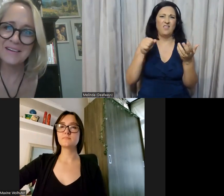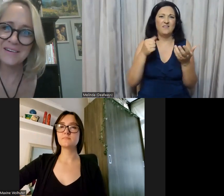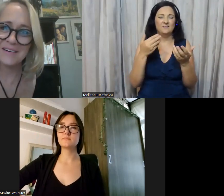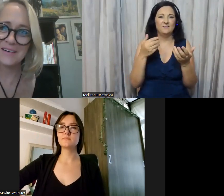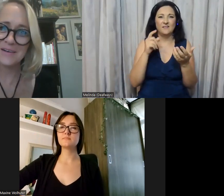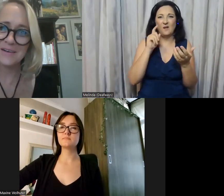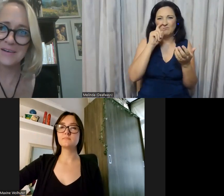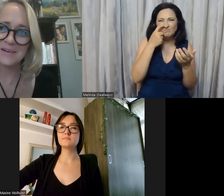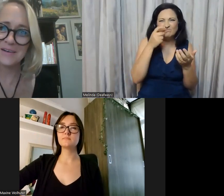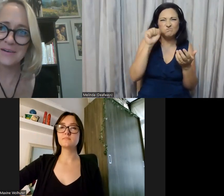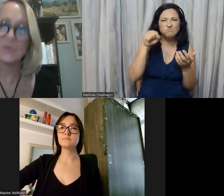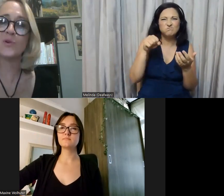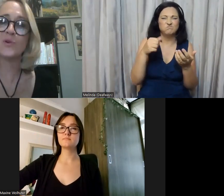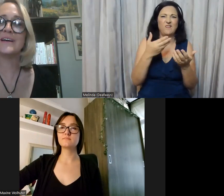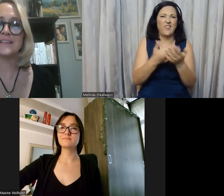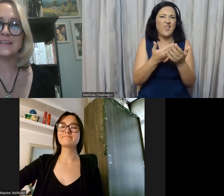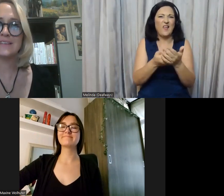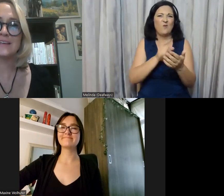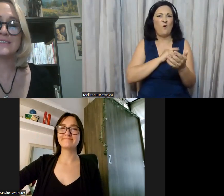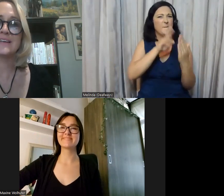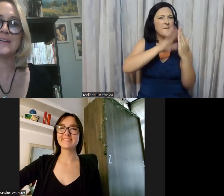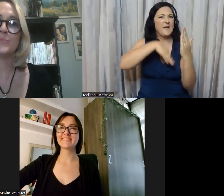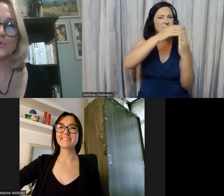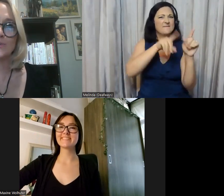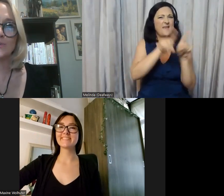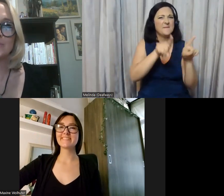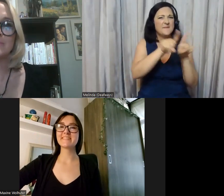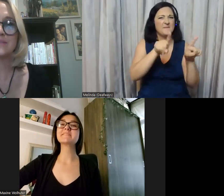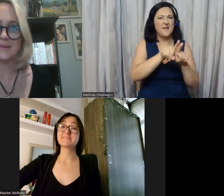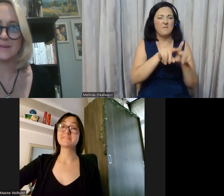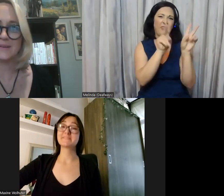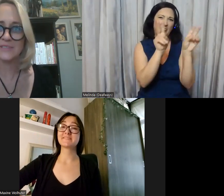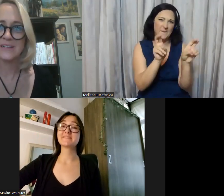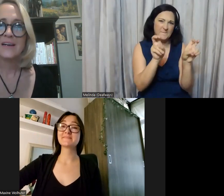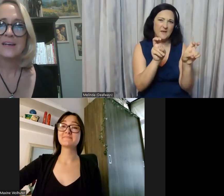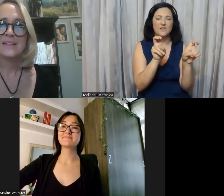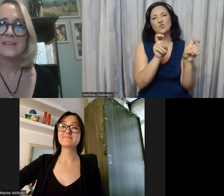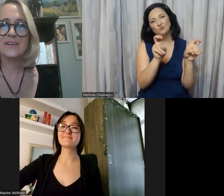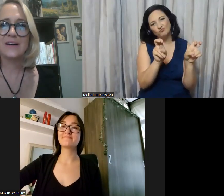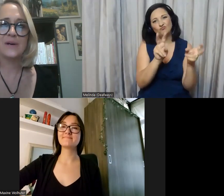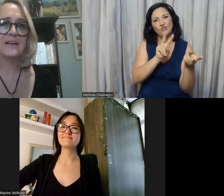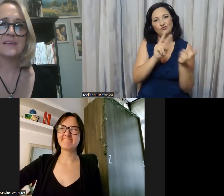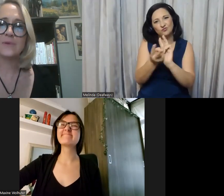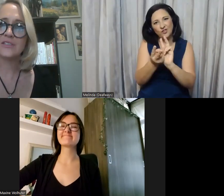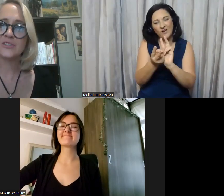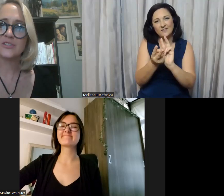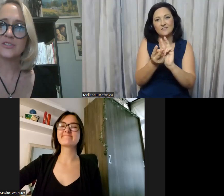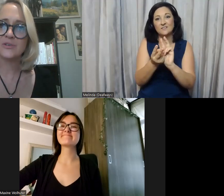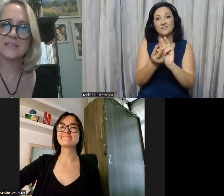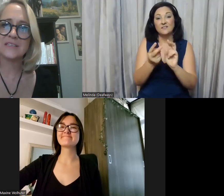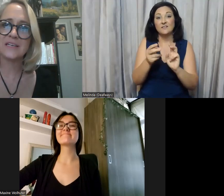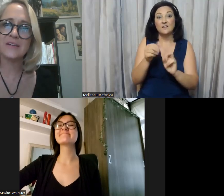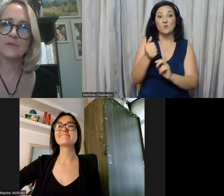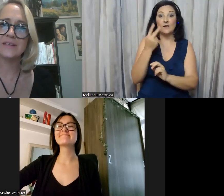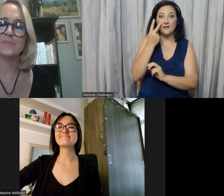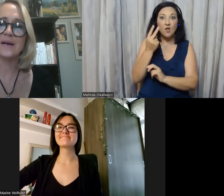yeah. Bored. I easily get bored with my themes. So and when I saw it's Deaf